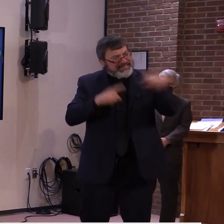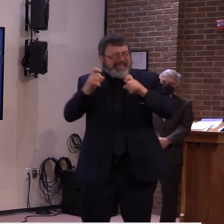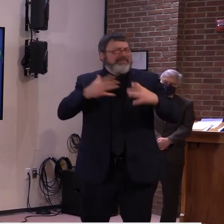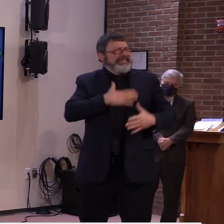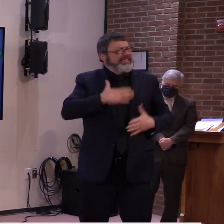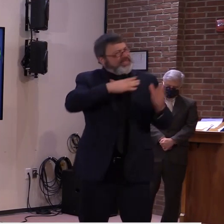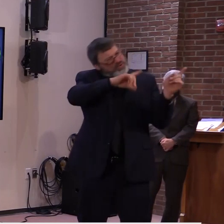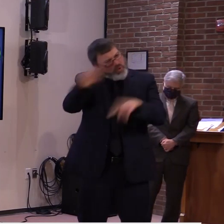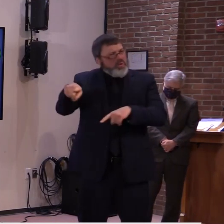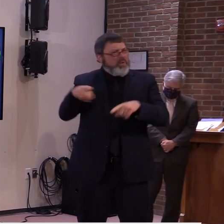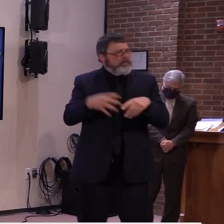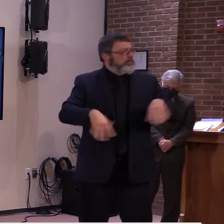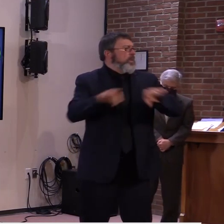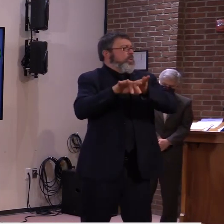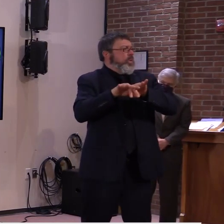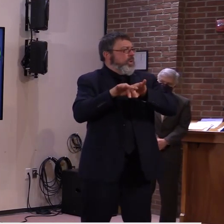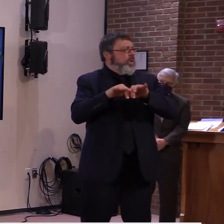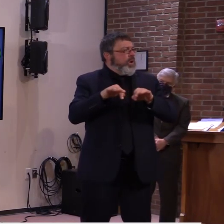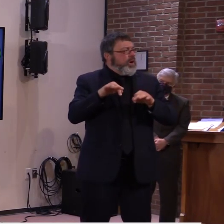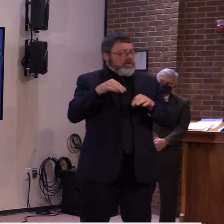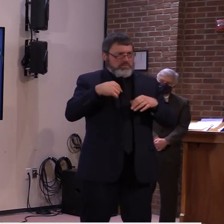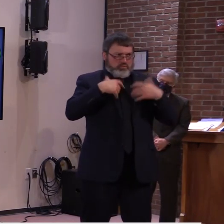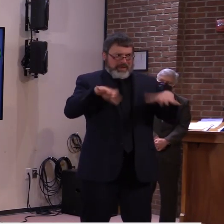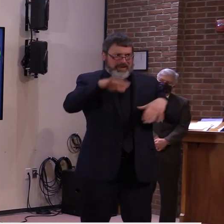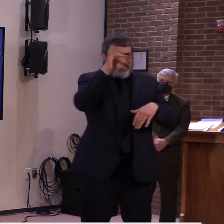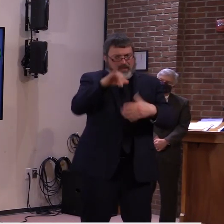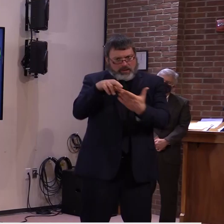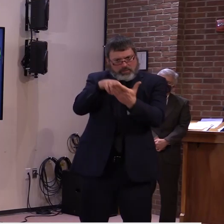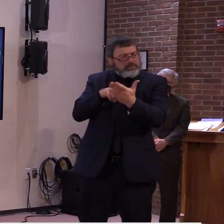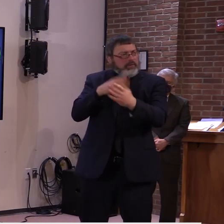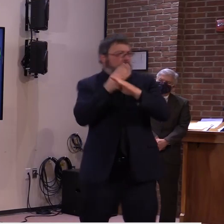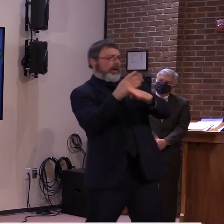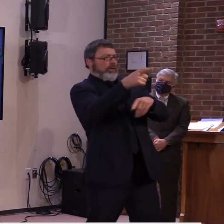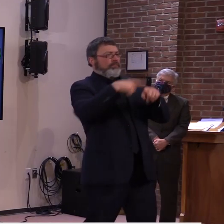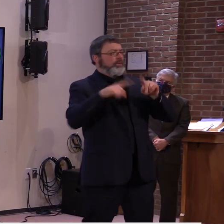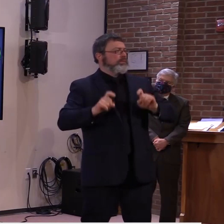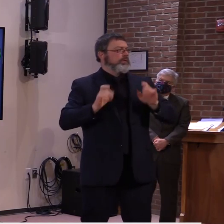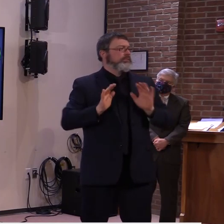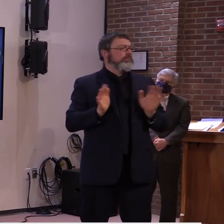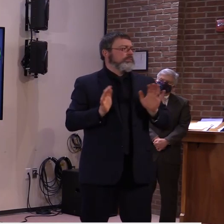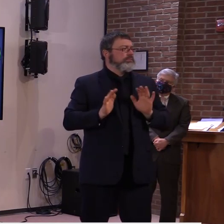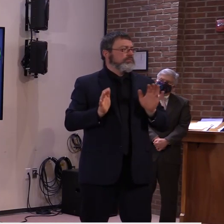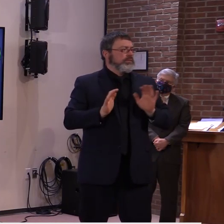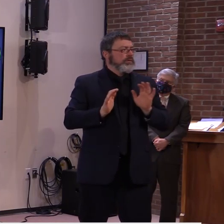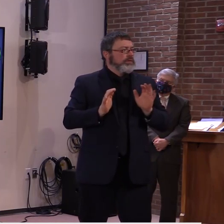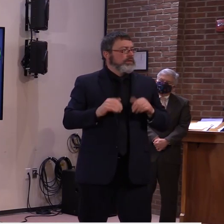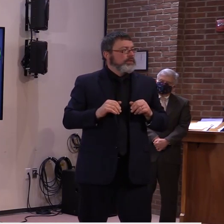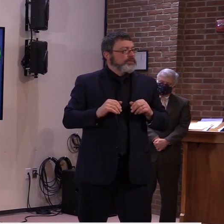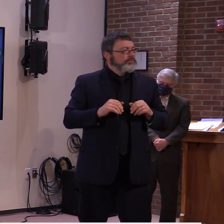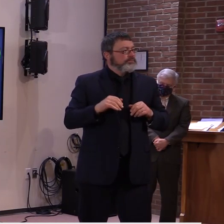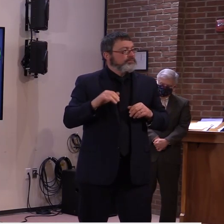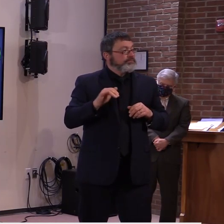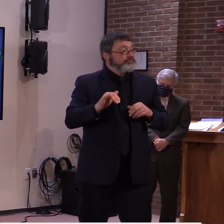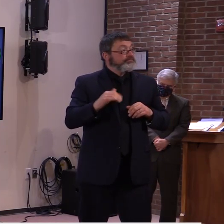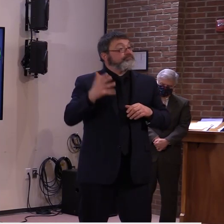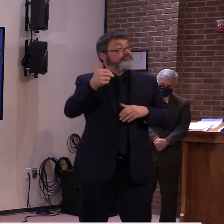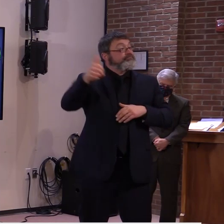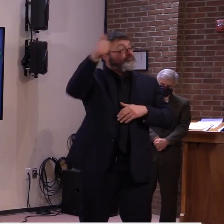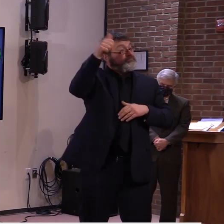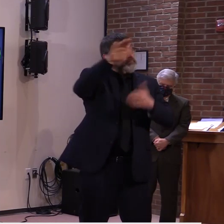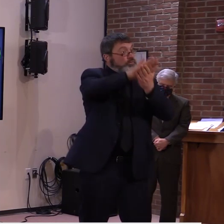We have received a lot of feedback from school administrators regarding the implementation of our guidance on multi-household social gatherings. As